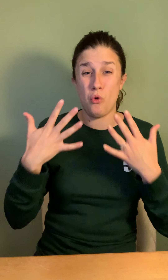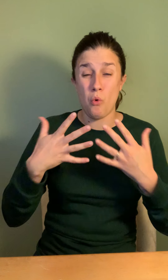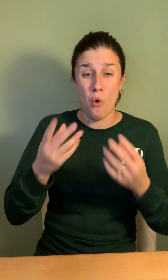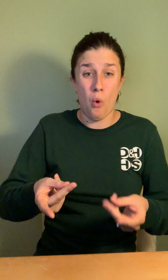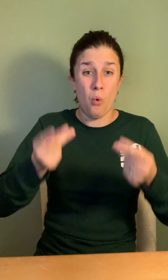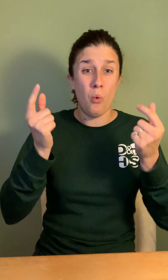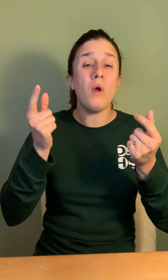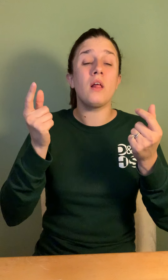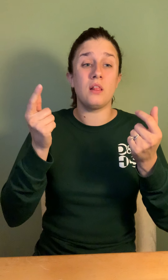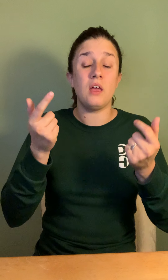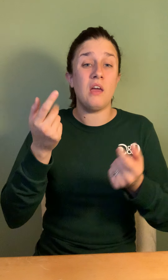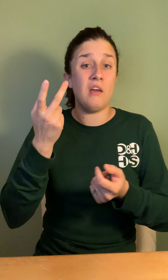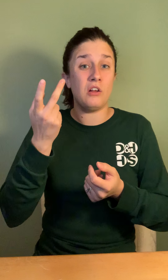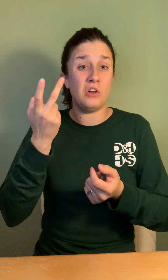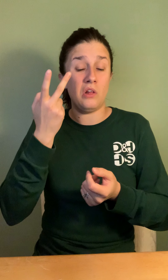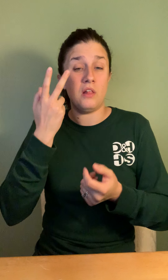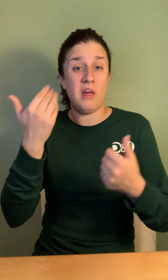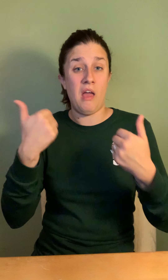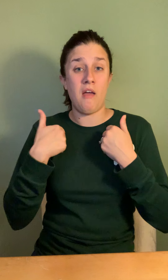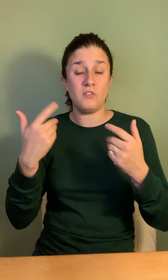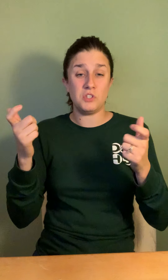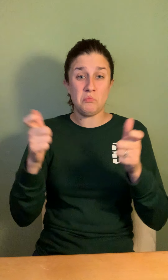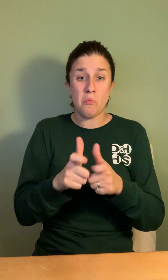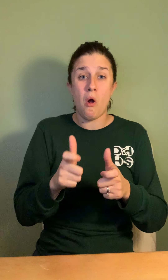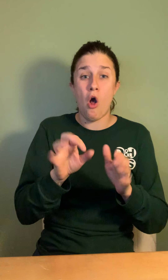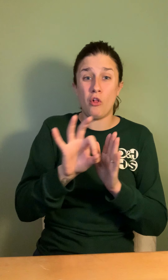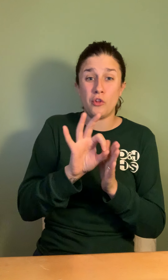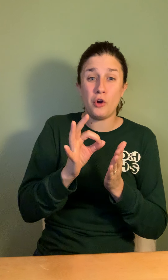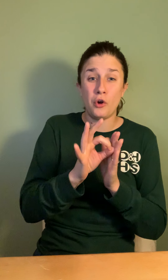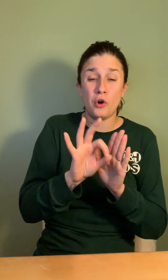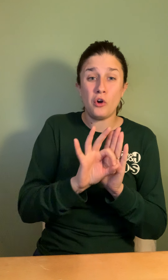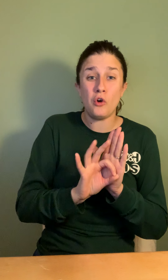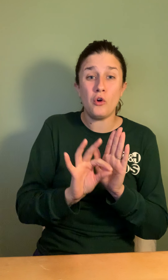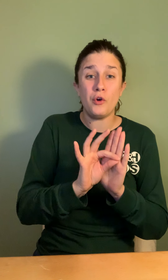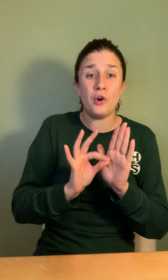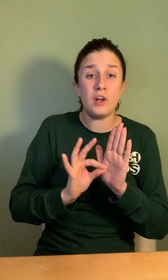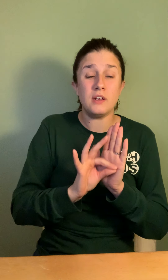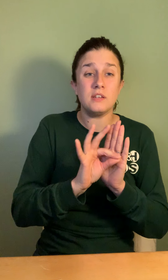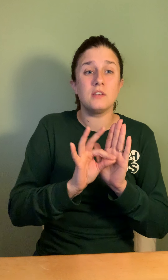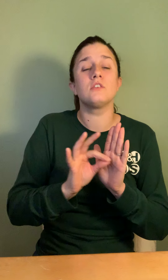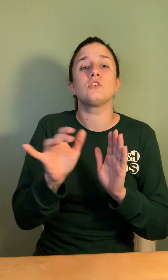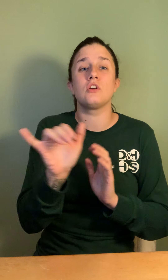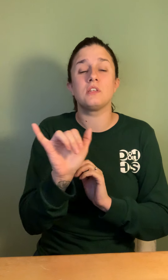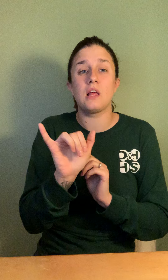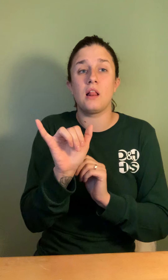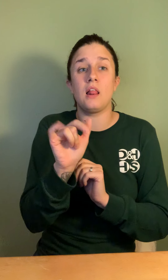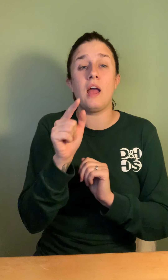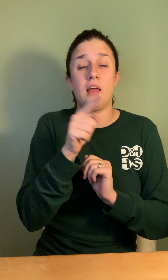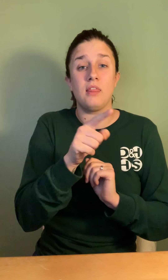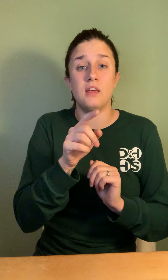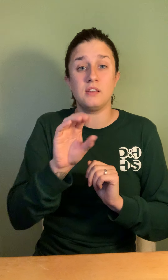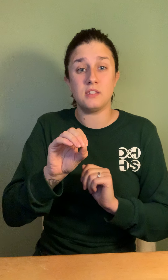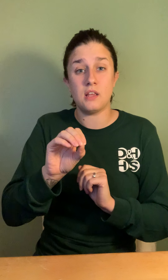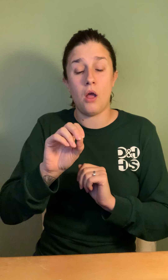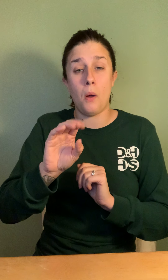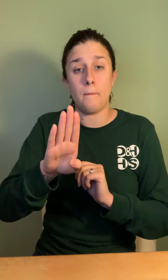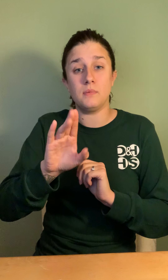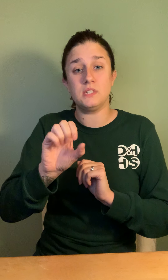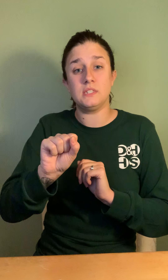with smaller crystals or maybe no crystals at all, like this piece of obsidian.